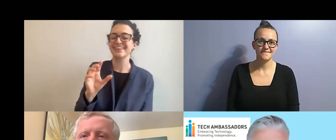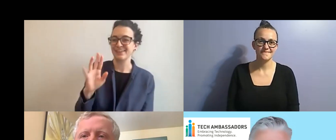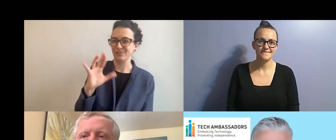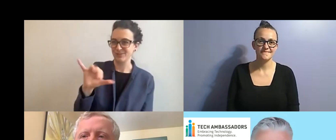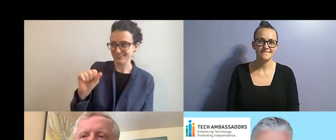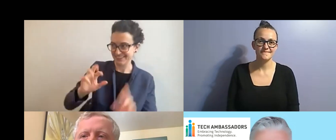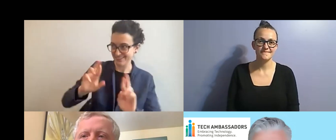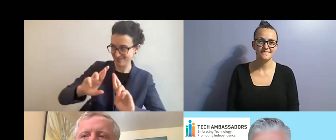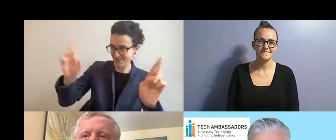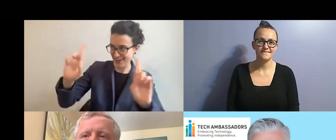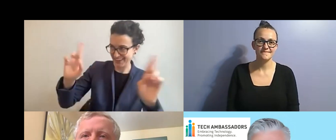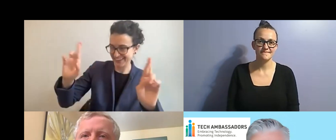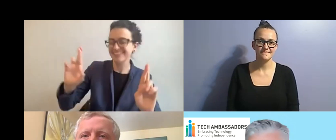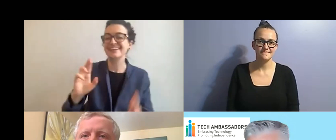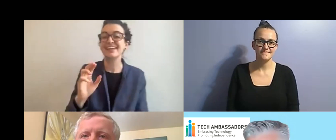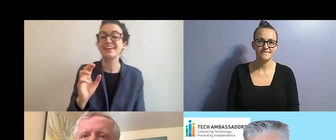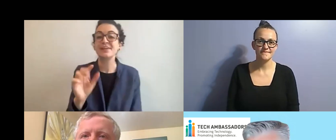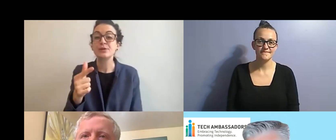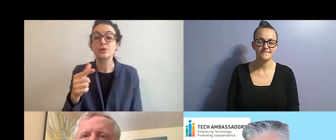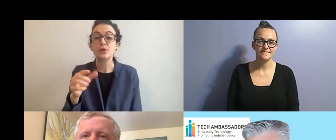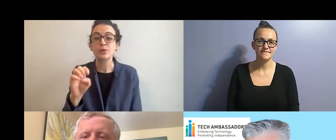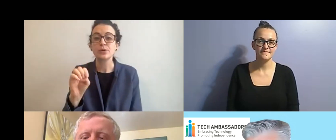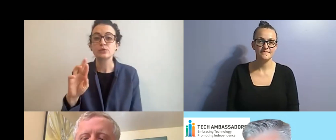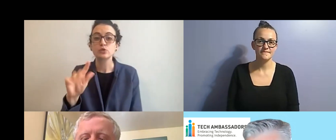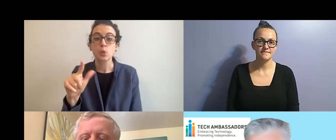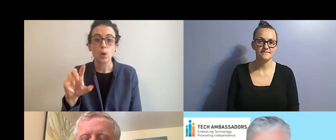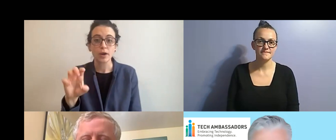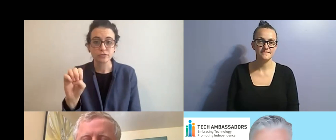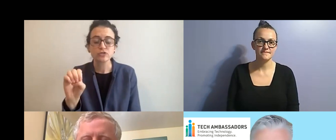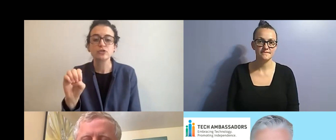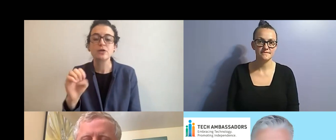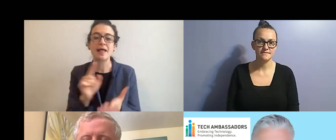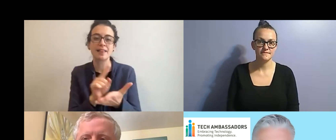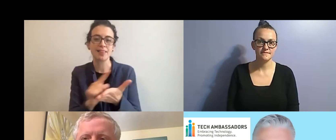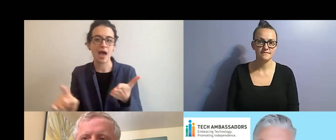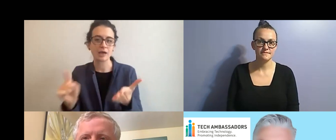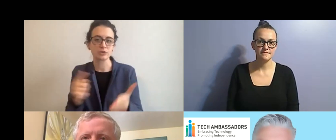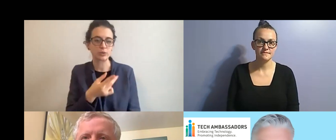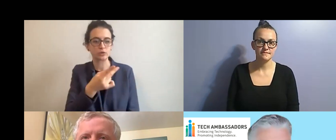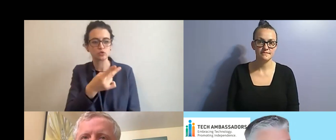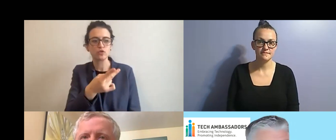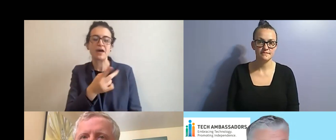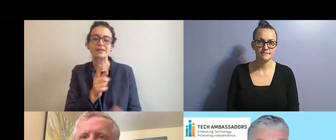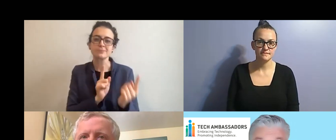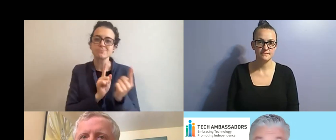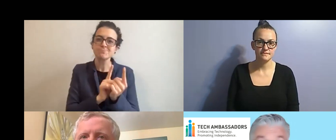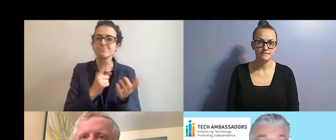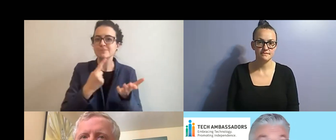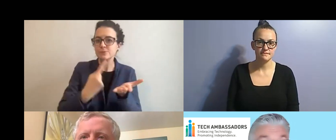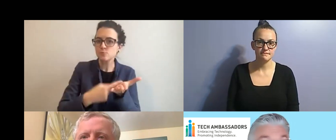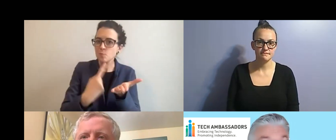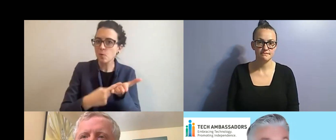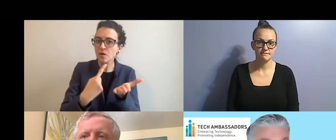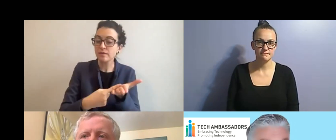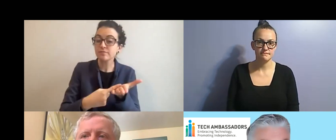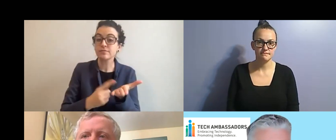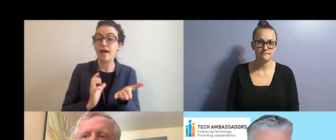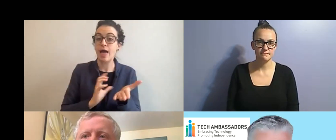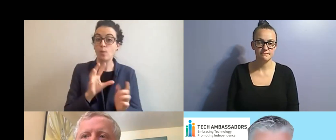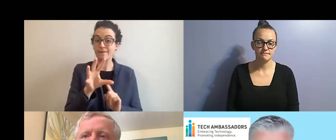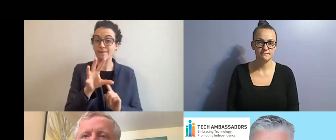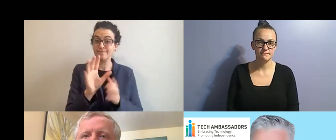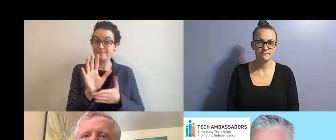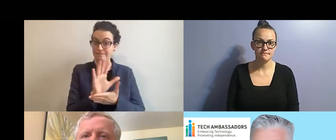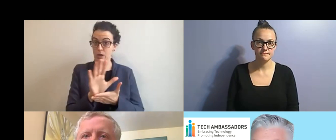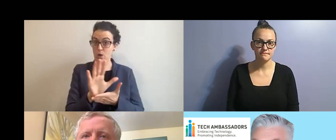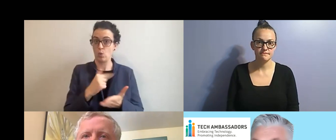to visit Chris late last week, and we put together a little video where he planned out a trip in the